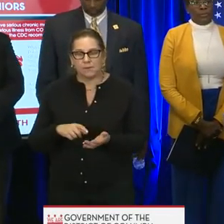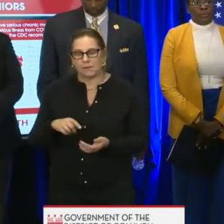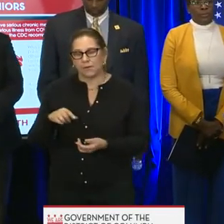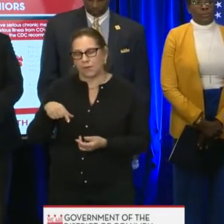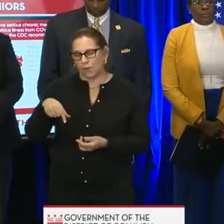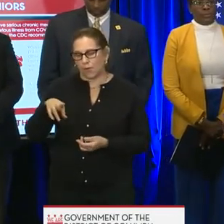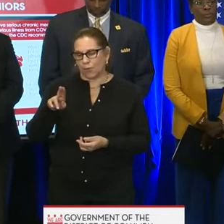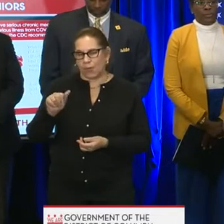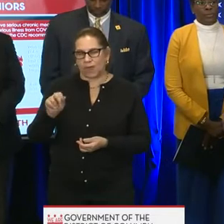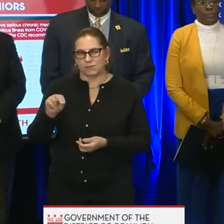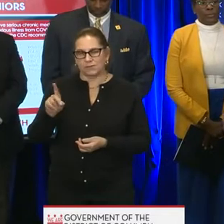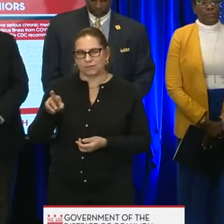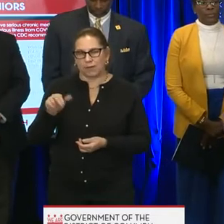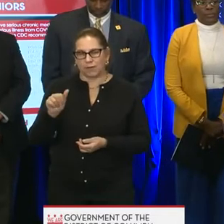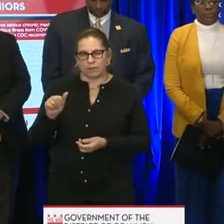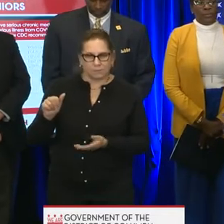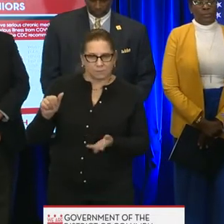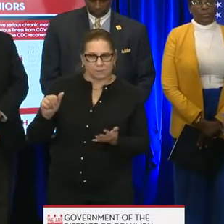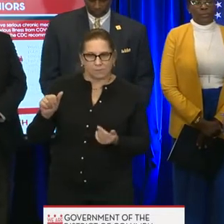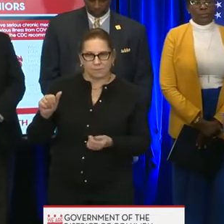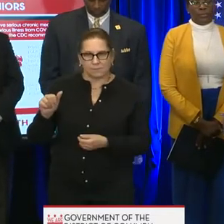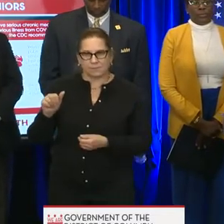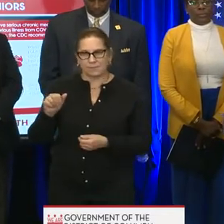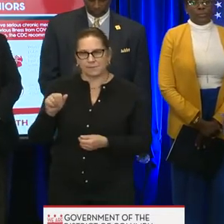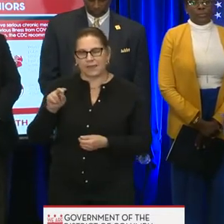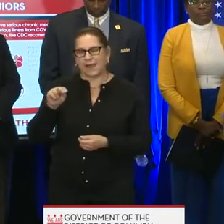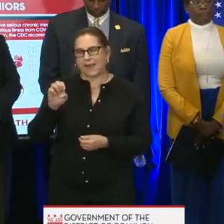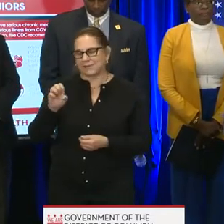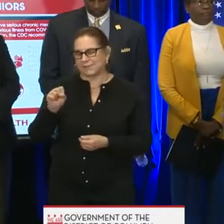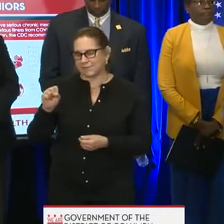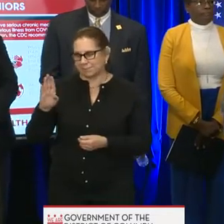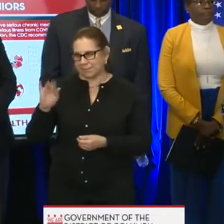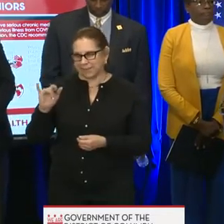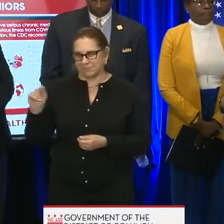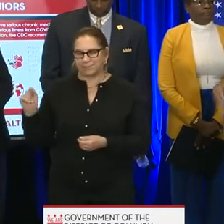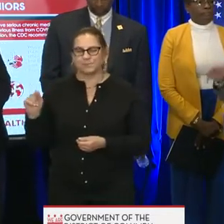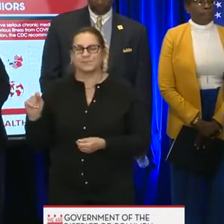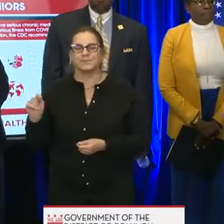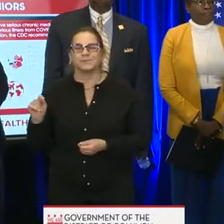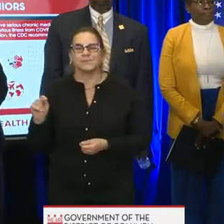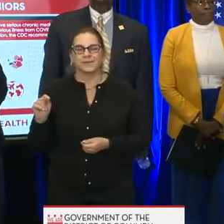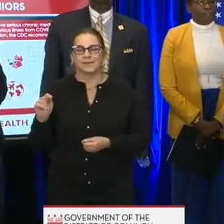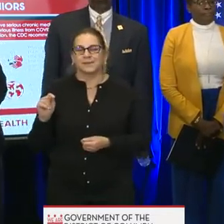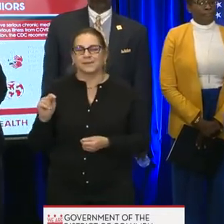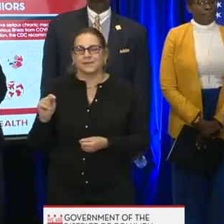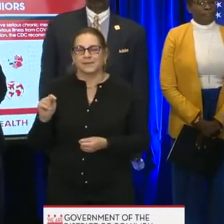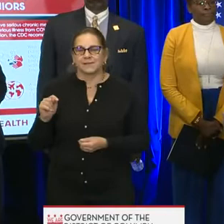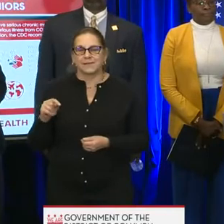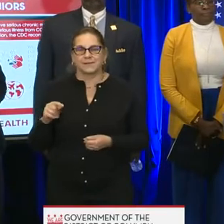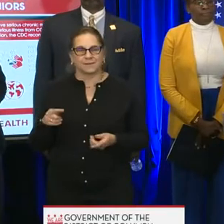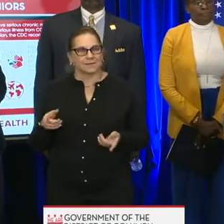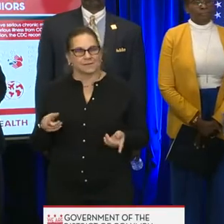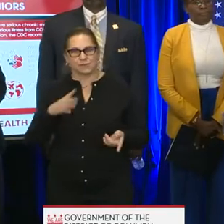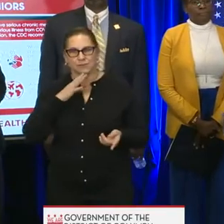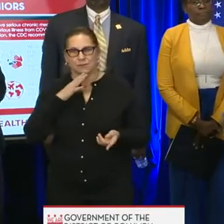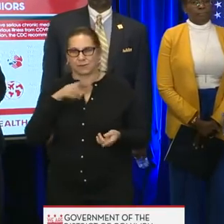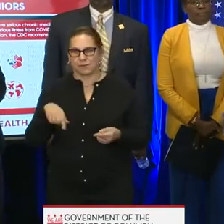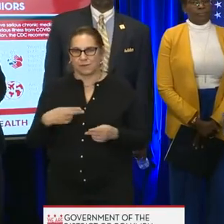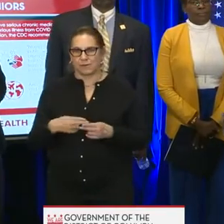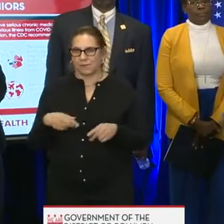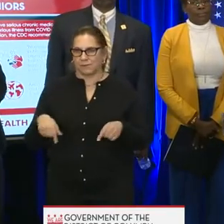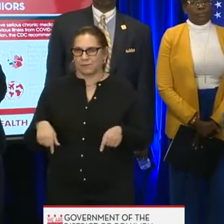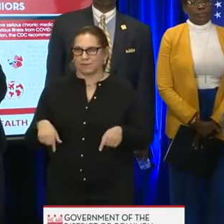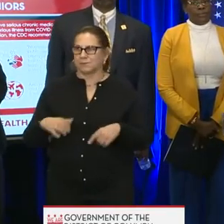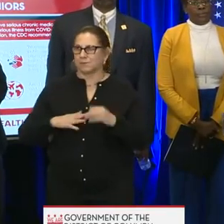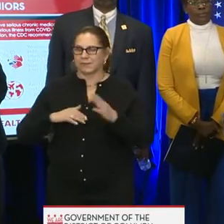the district's HCMA. We are in a building that is also very close to the Department of